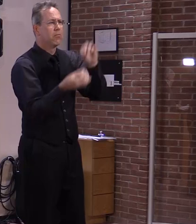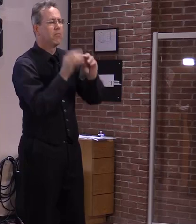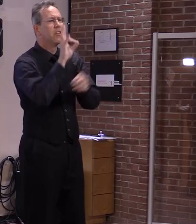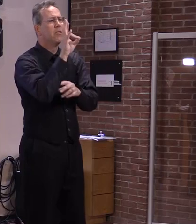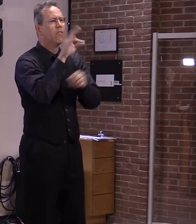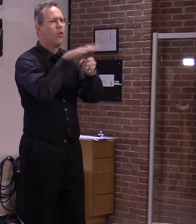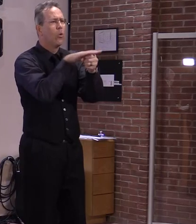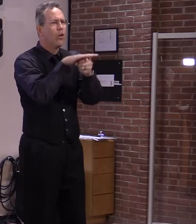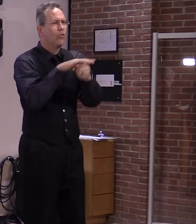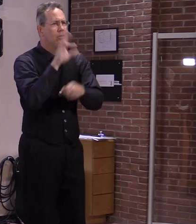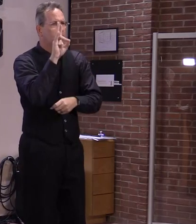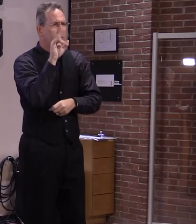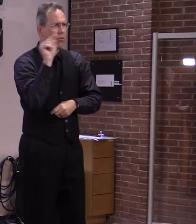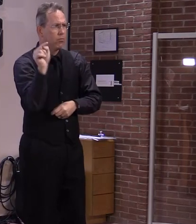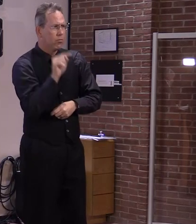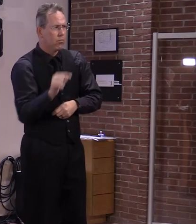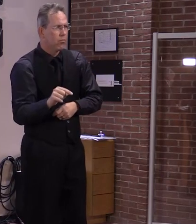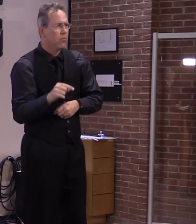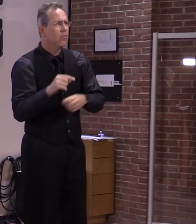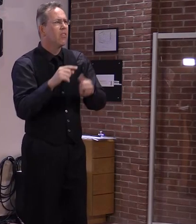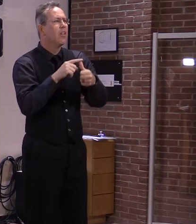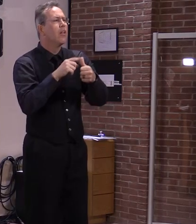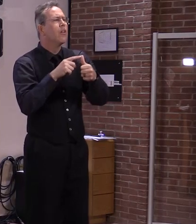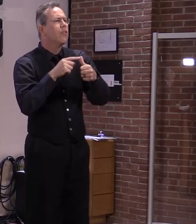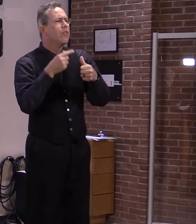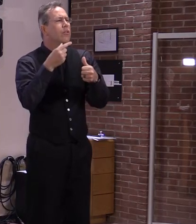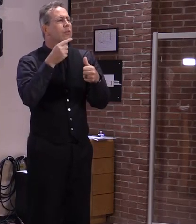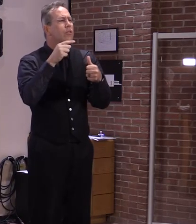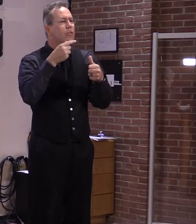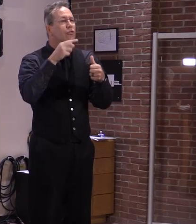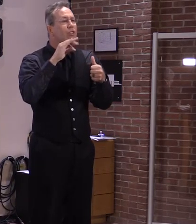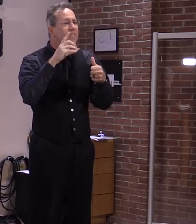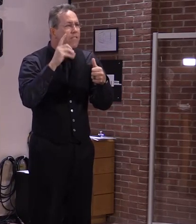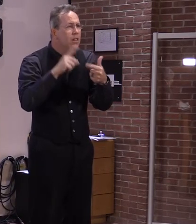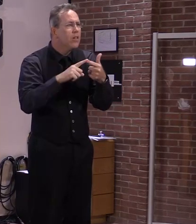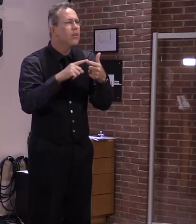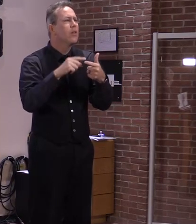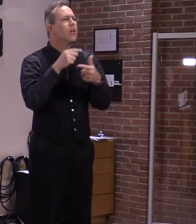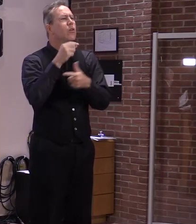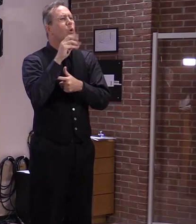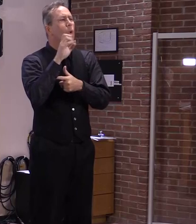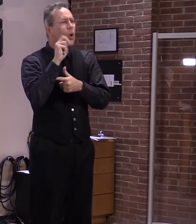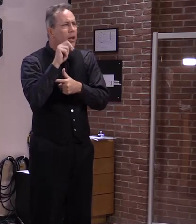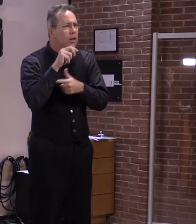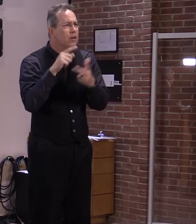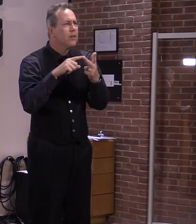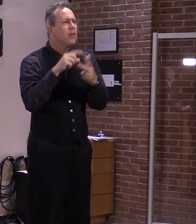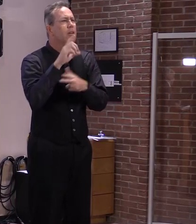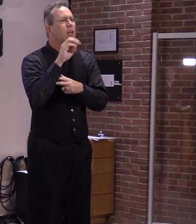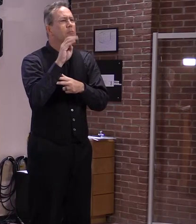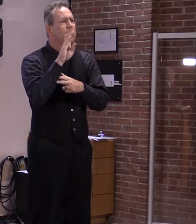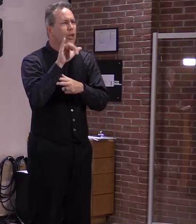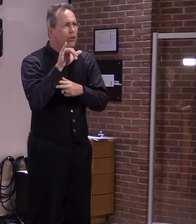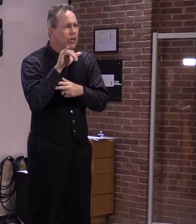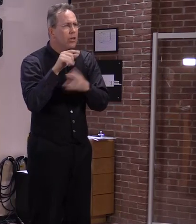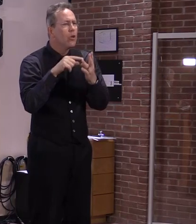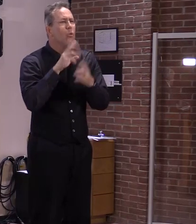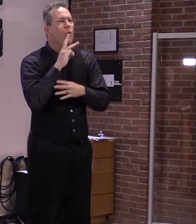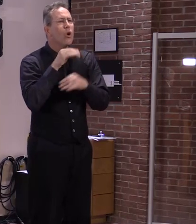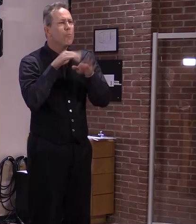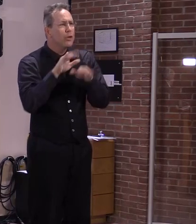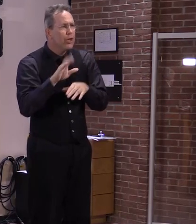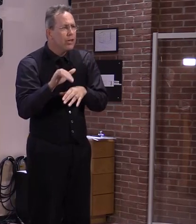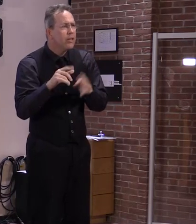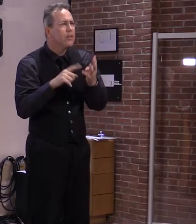at Granville, Warren, Duxbury, Waterbury, Stowe, North Hyde Park,